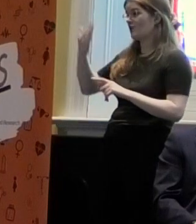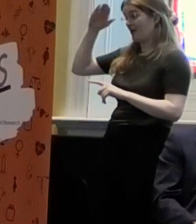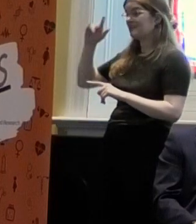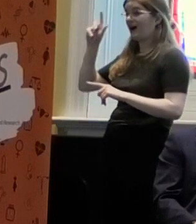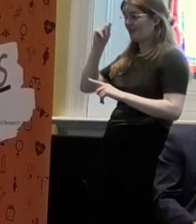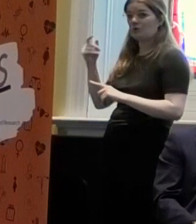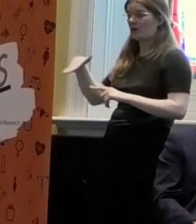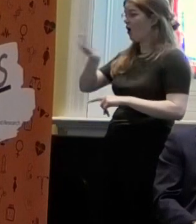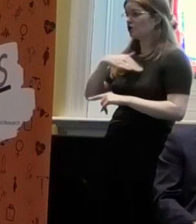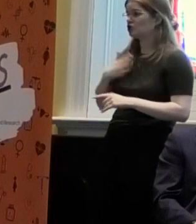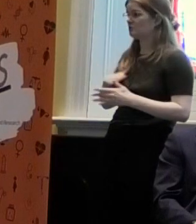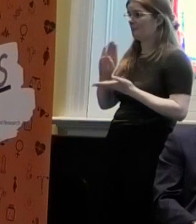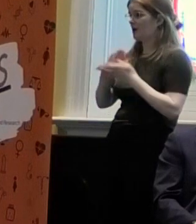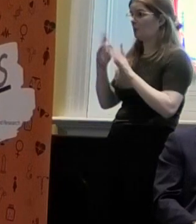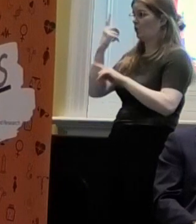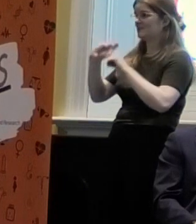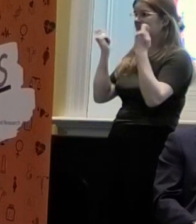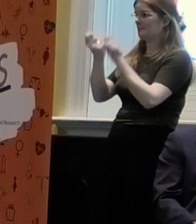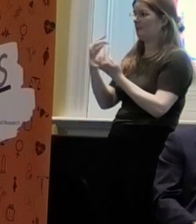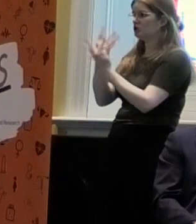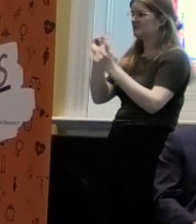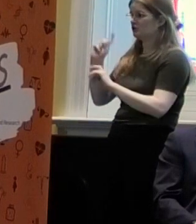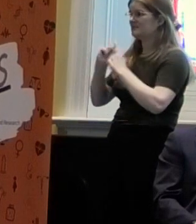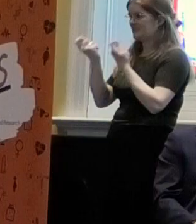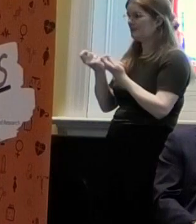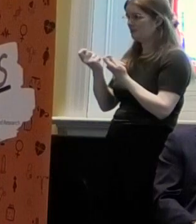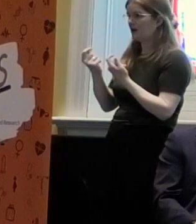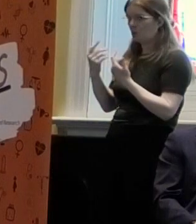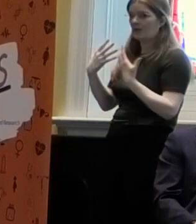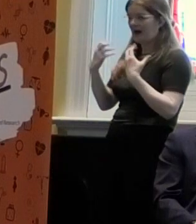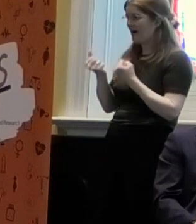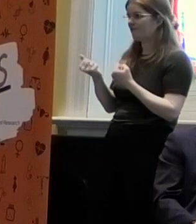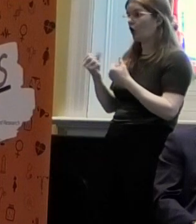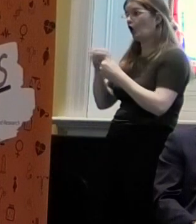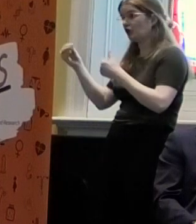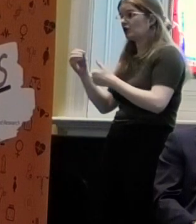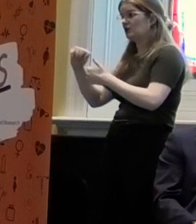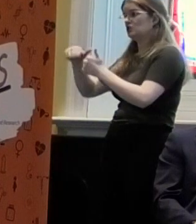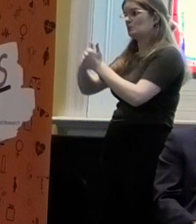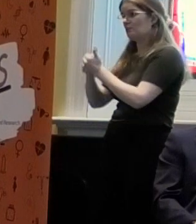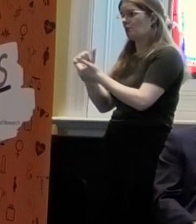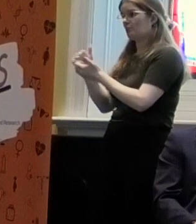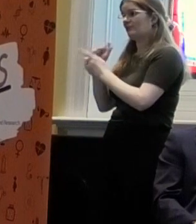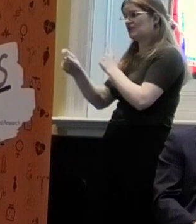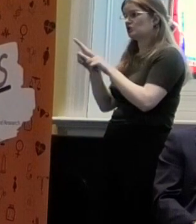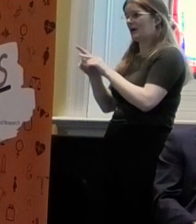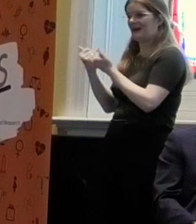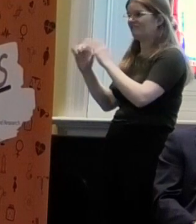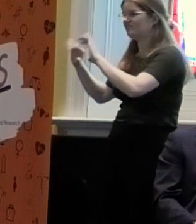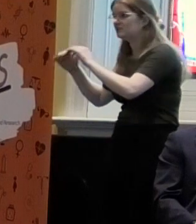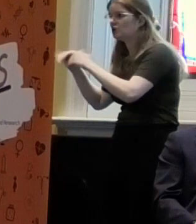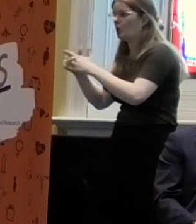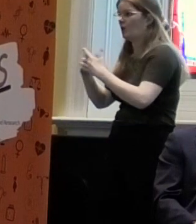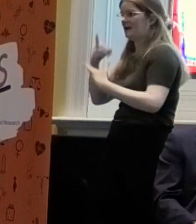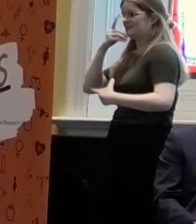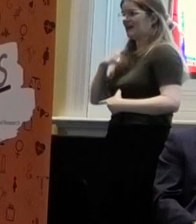team, and not to forget also the allied health professionals, like our physiotherapists, like our social workers, like our